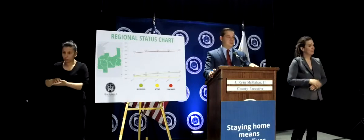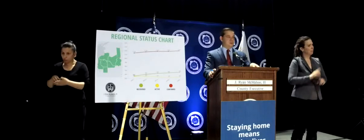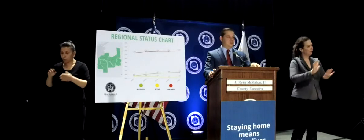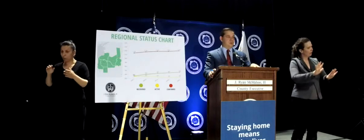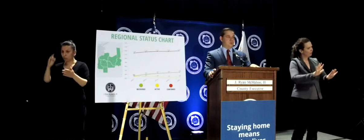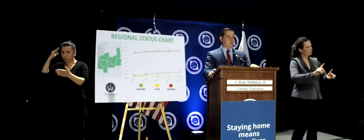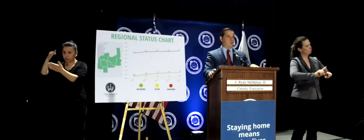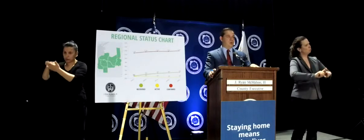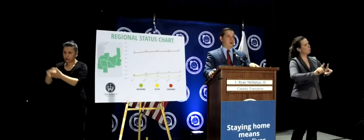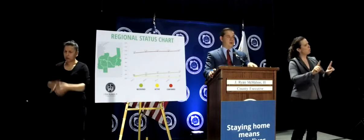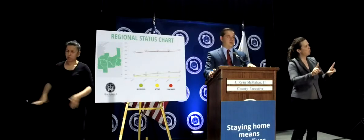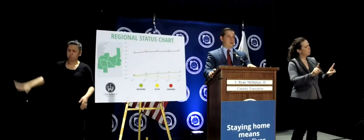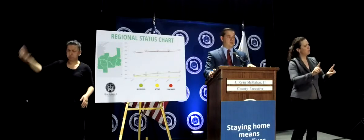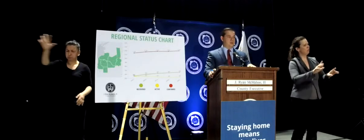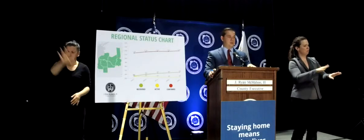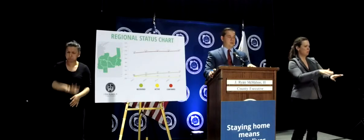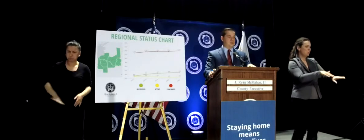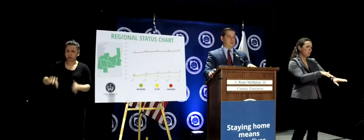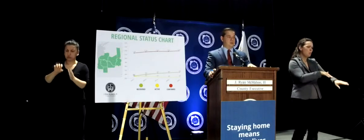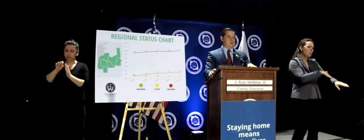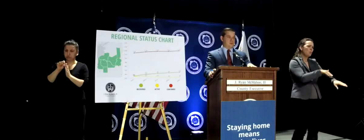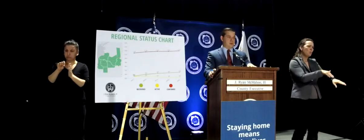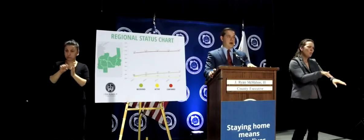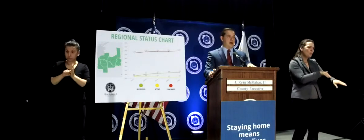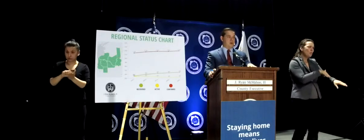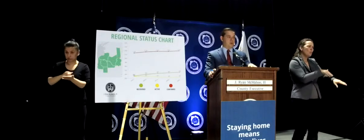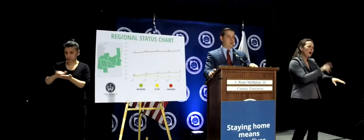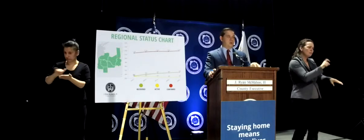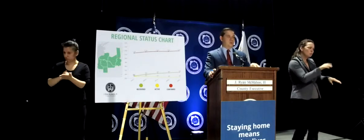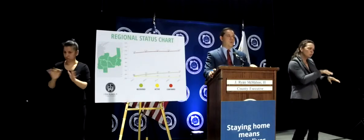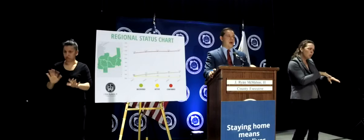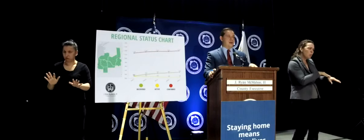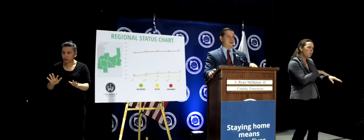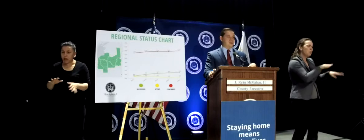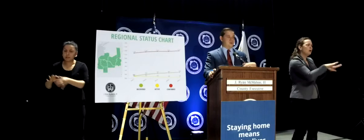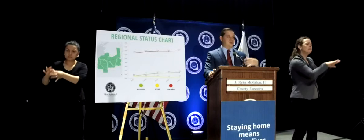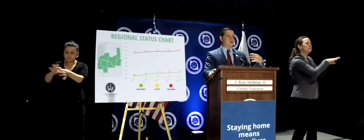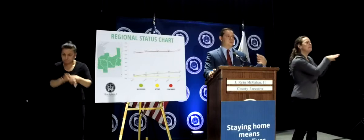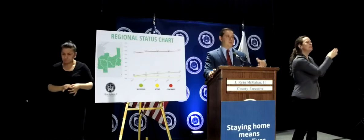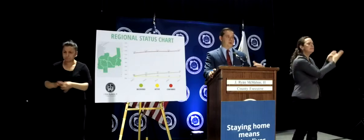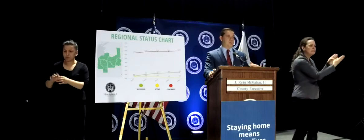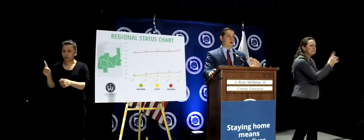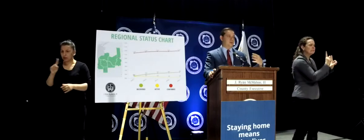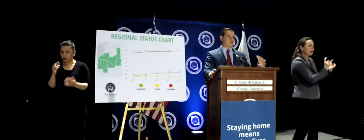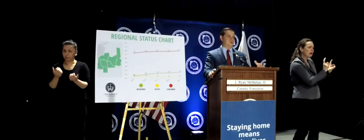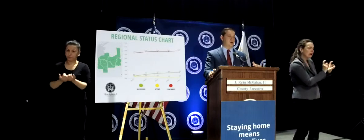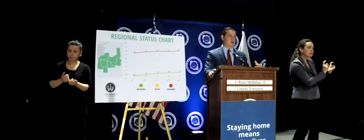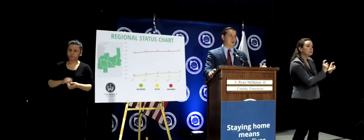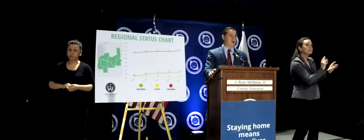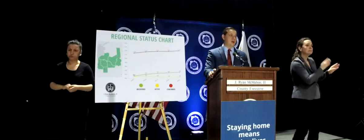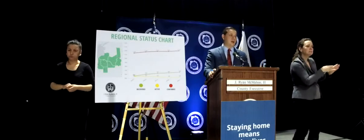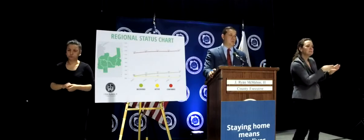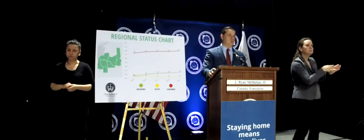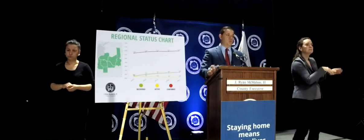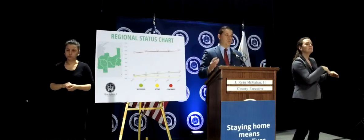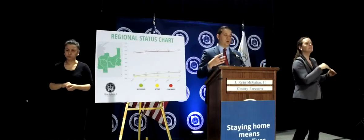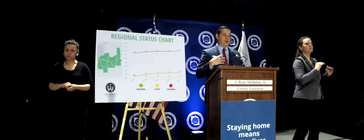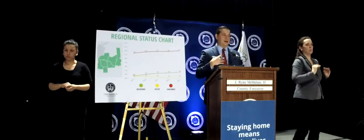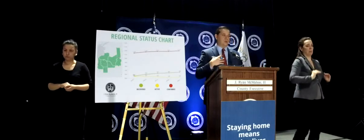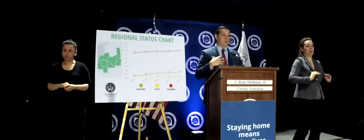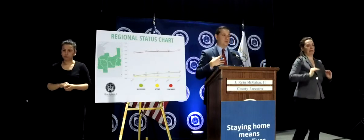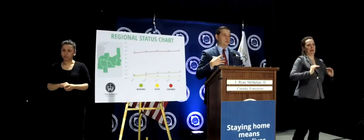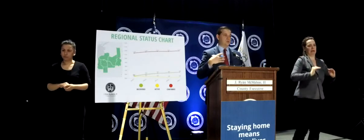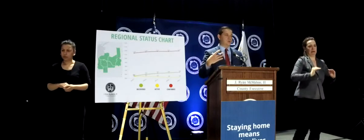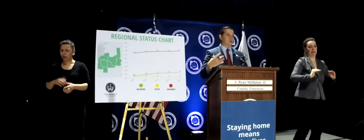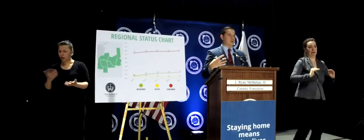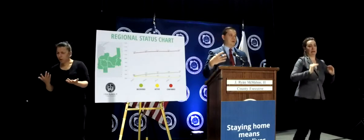plan, the what, and the how. The when is the important part of this as well. And we're